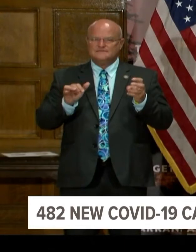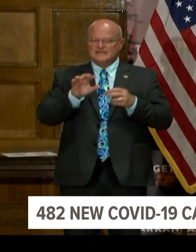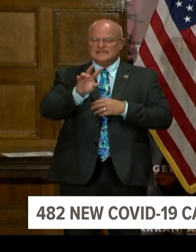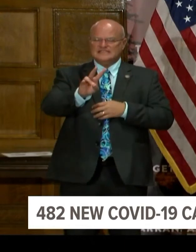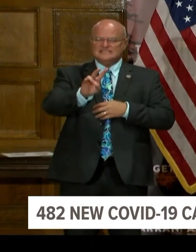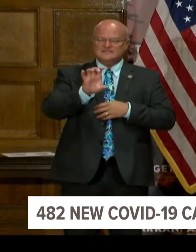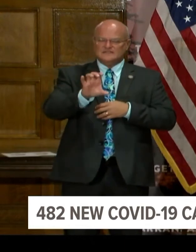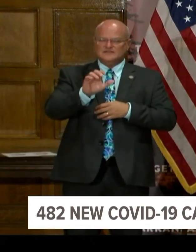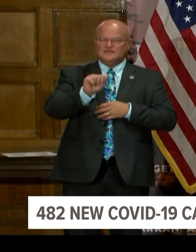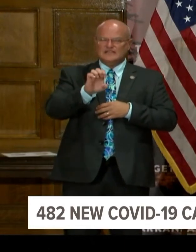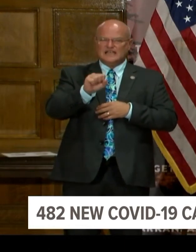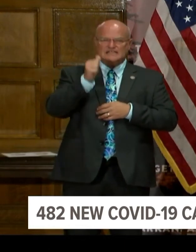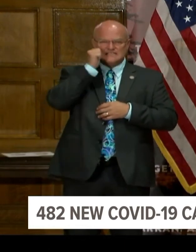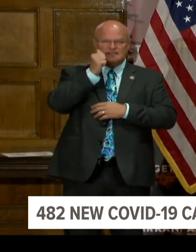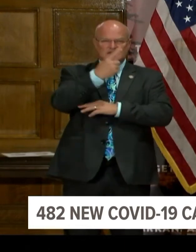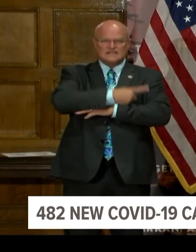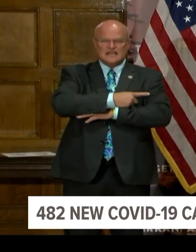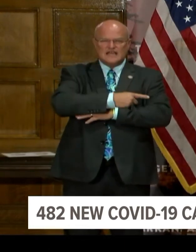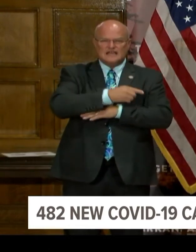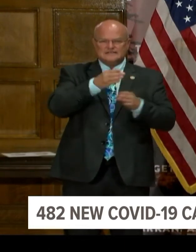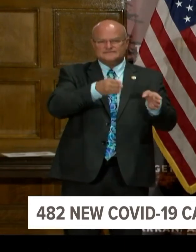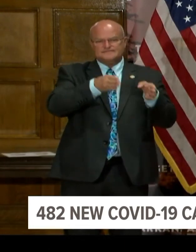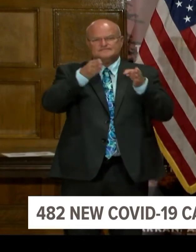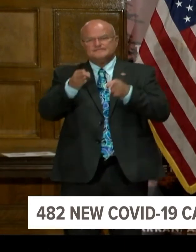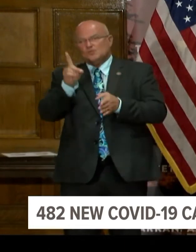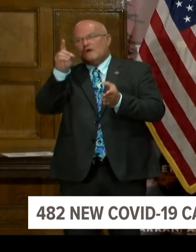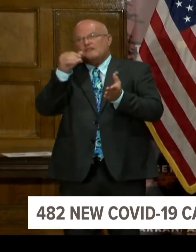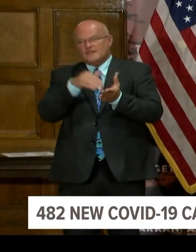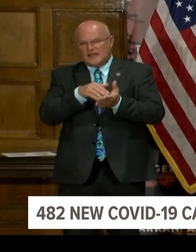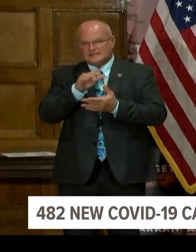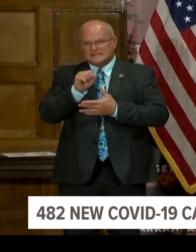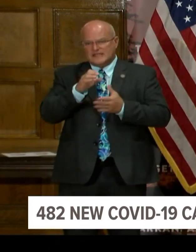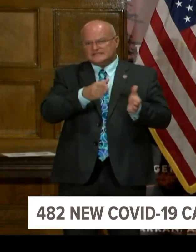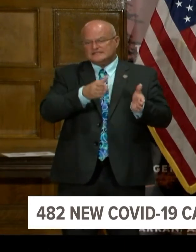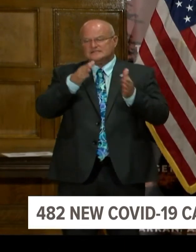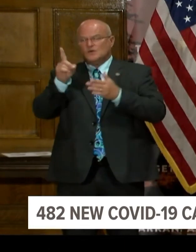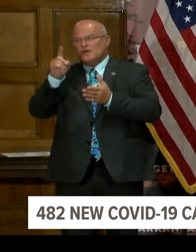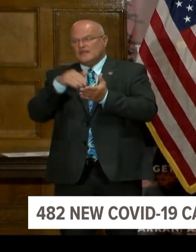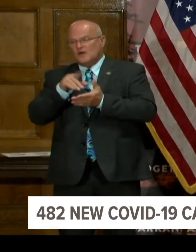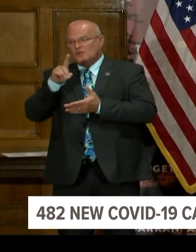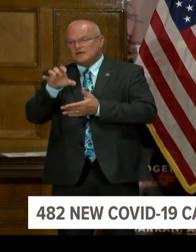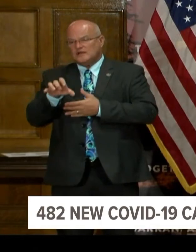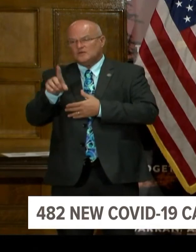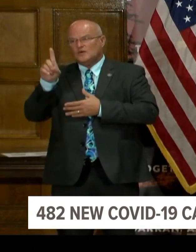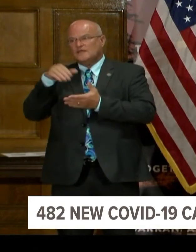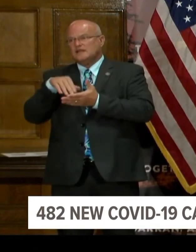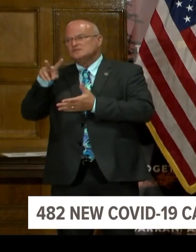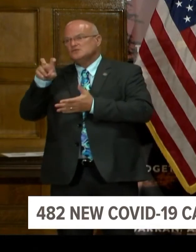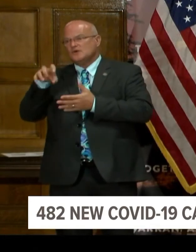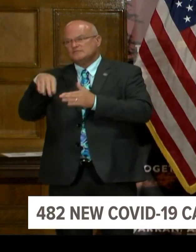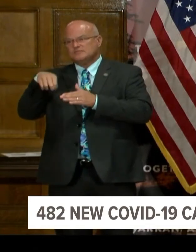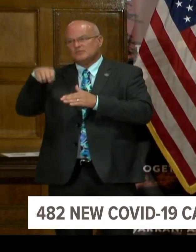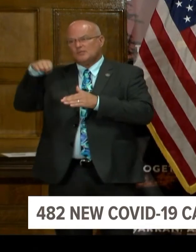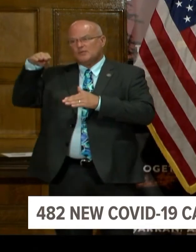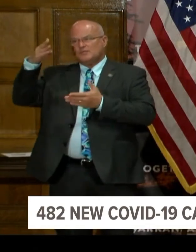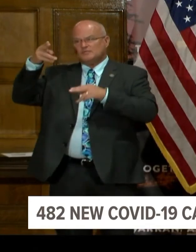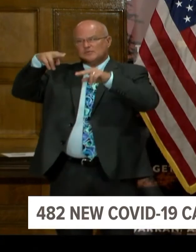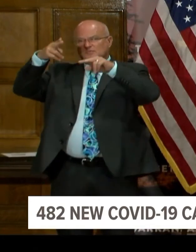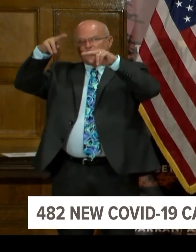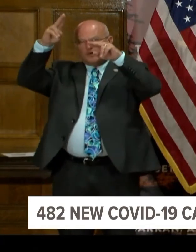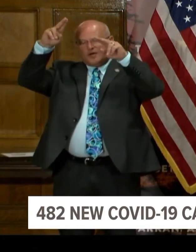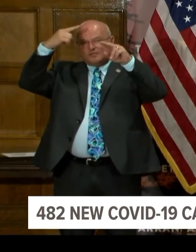700 cases a day that leads to 1,000 cases a day, that leads to 1,100, that leads to 1,200, and it keeps going up because